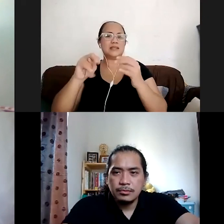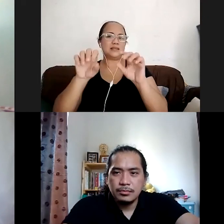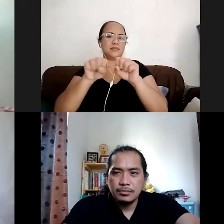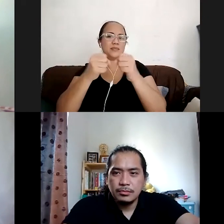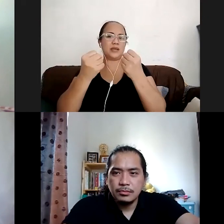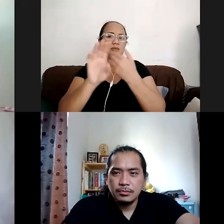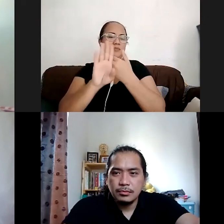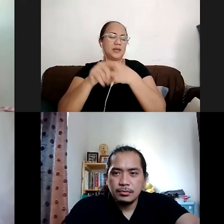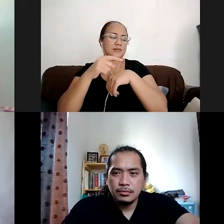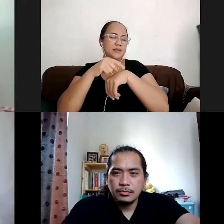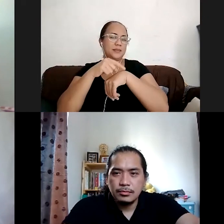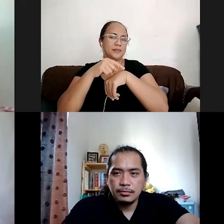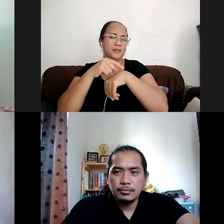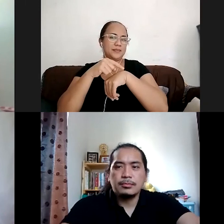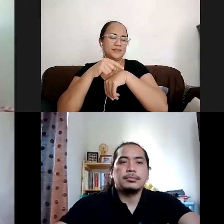back at